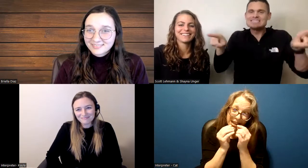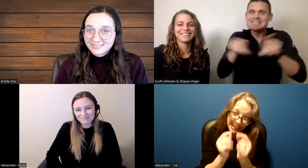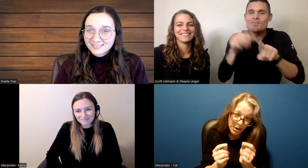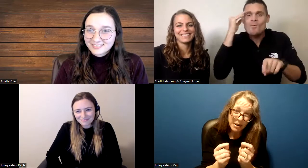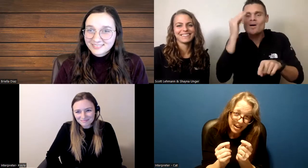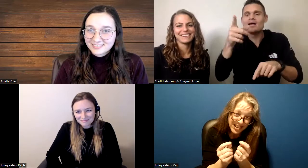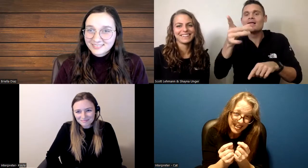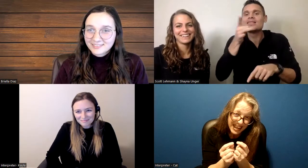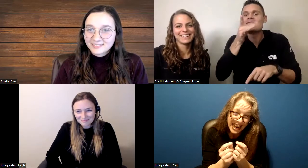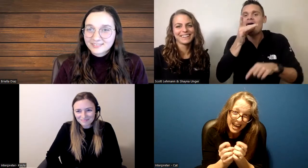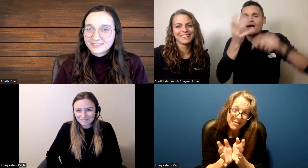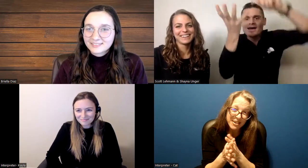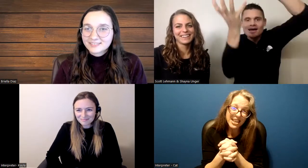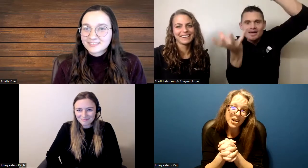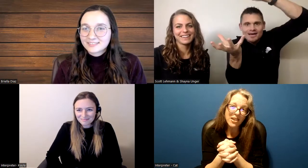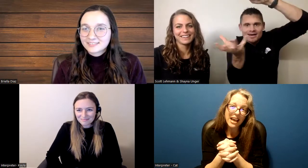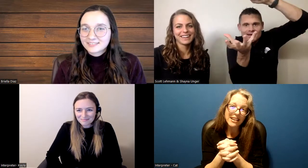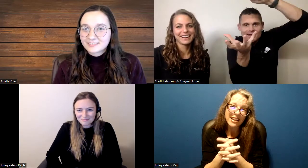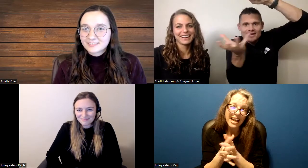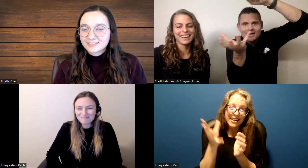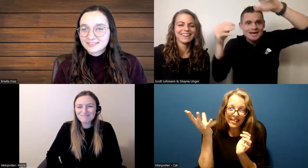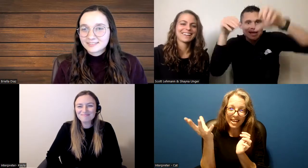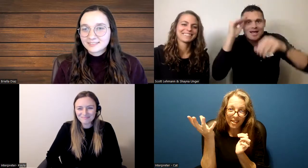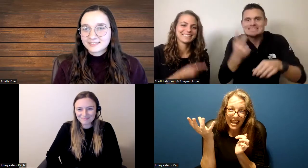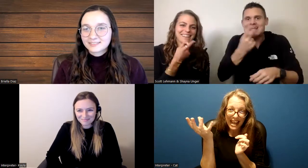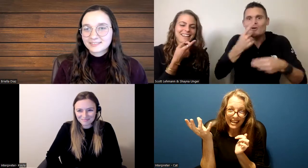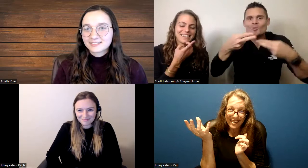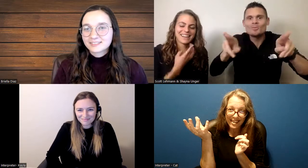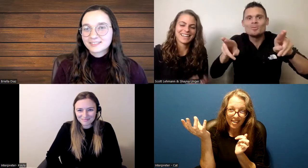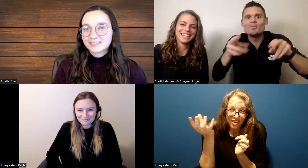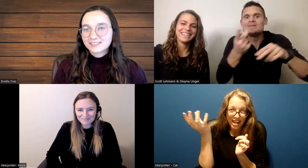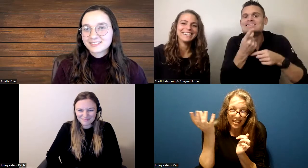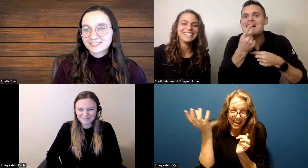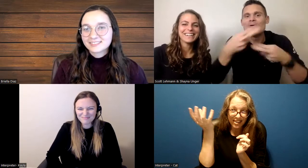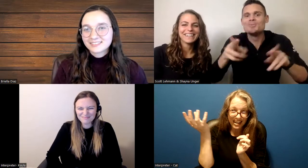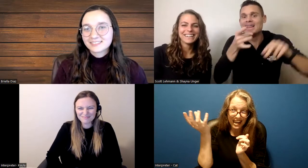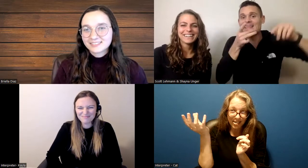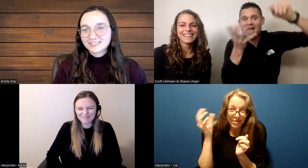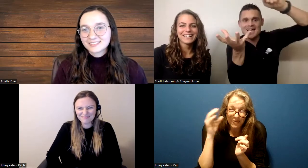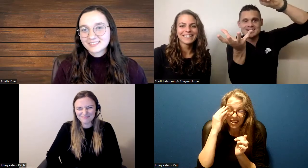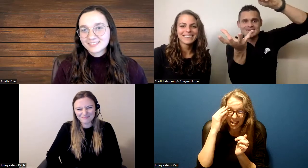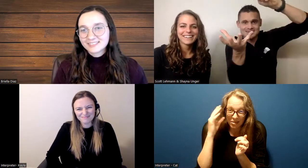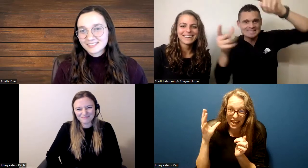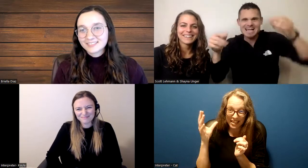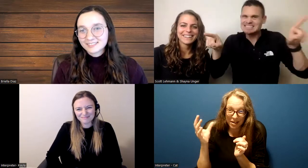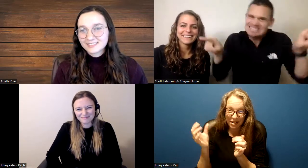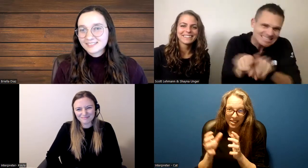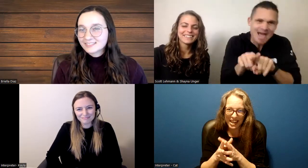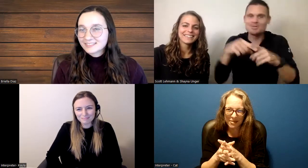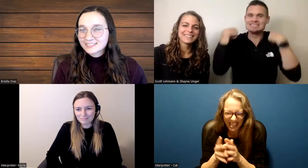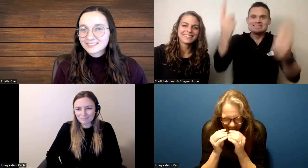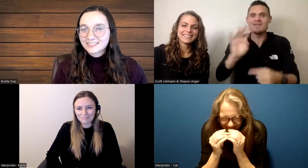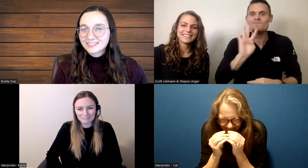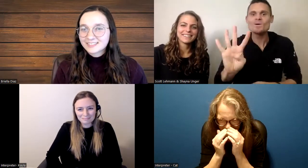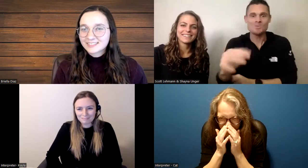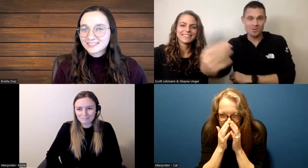I'm a little embarrassed to say, but, you know, that light, you know, that hangs, you know, the chandelier in the dining room light there above the